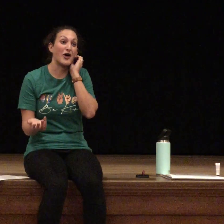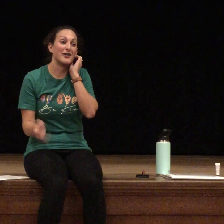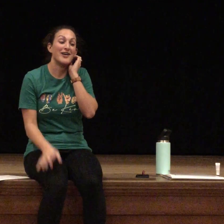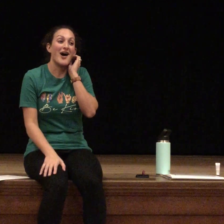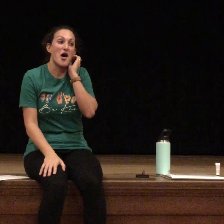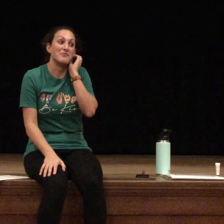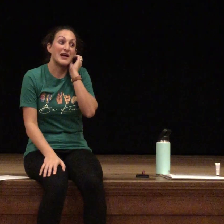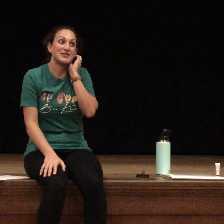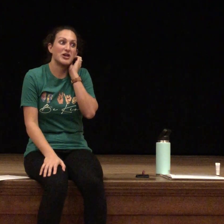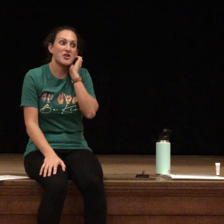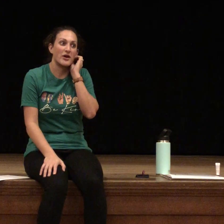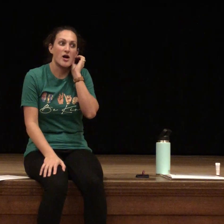fun. I suggest going up.